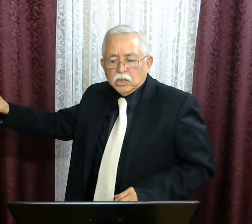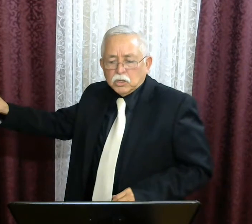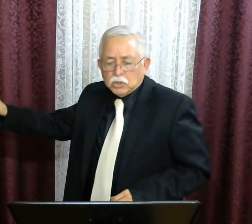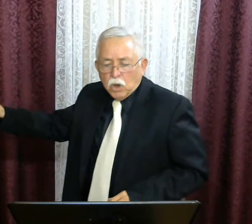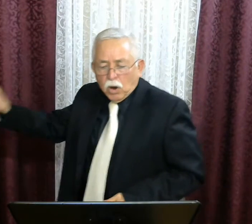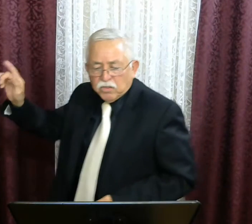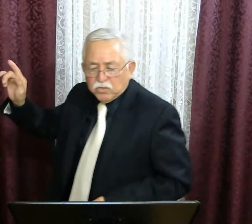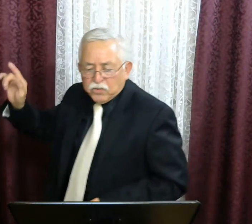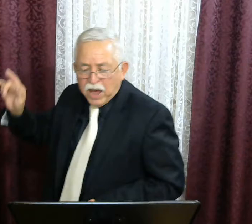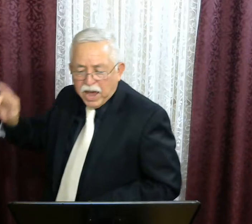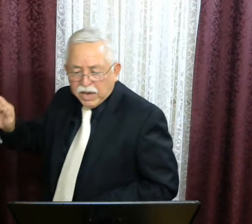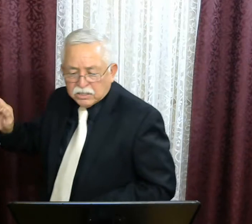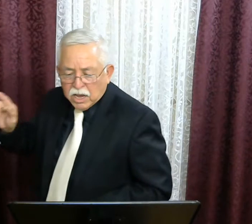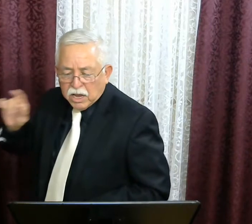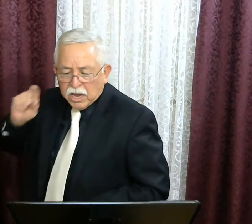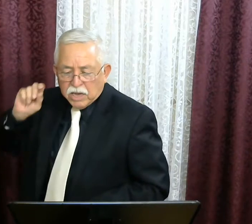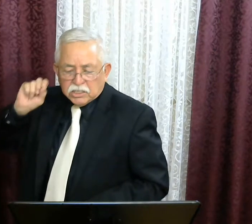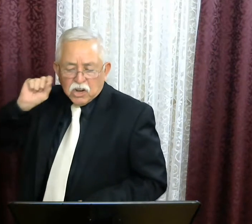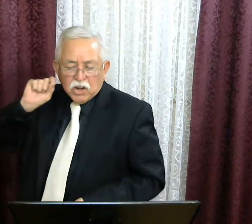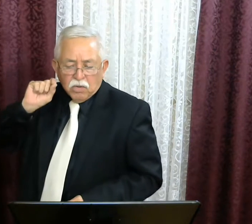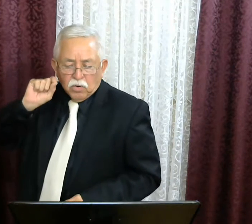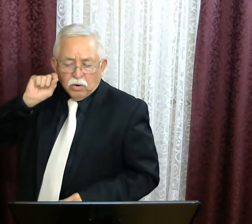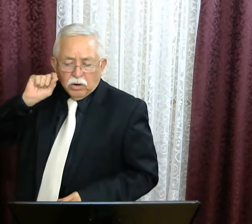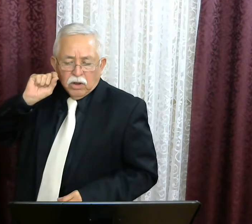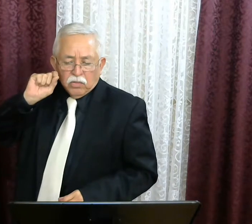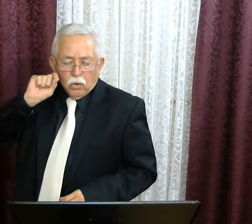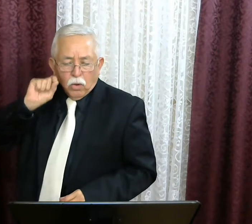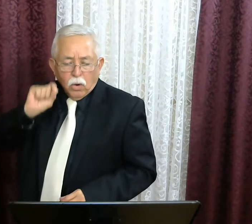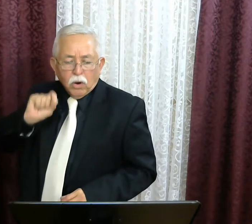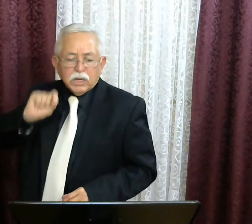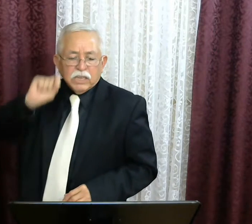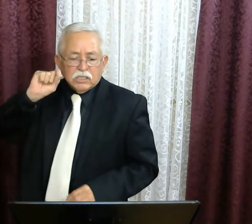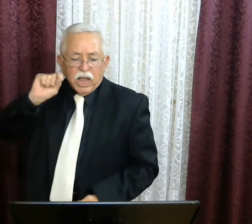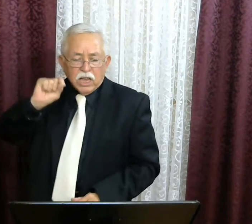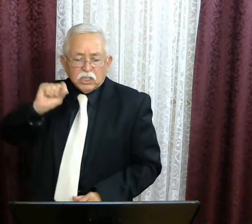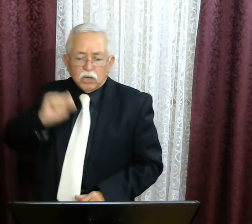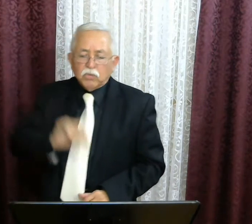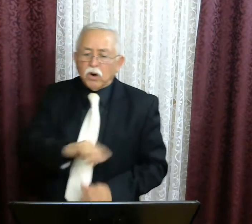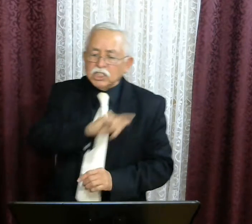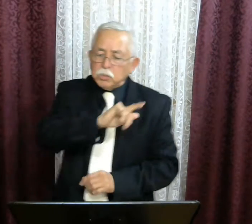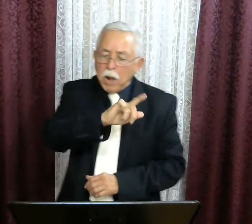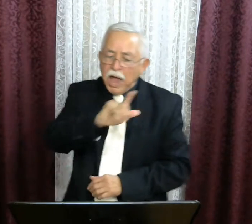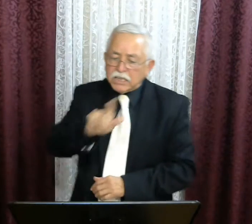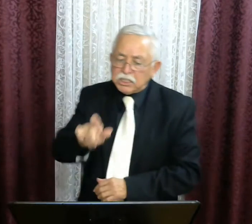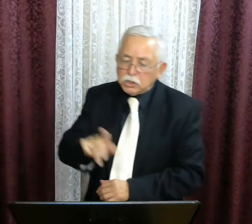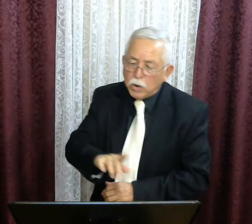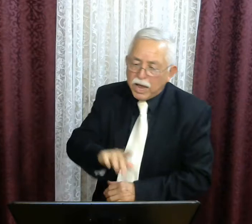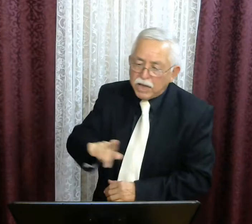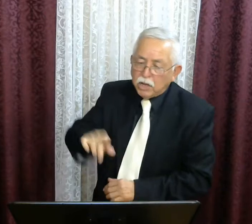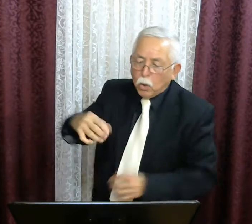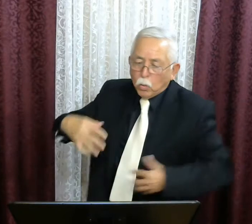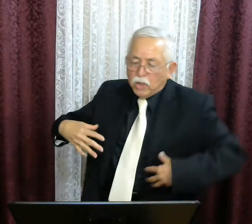So, in fact, it's never the Lord's intention for his blessing to end with